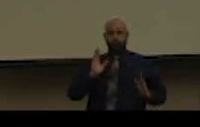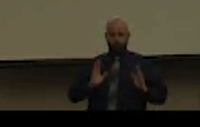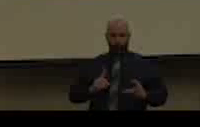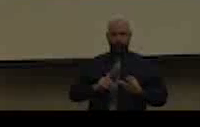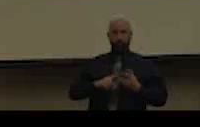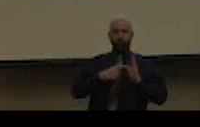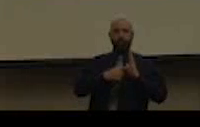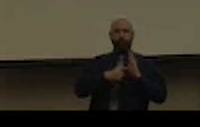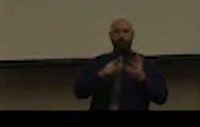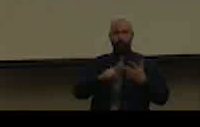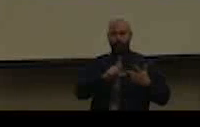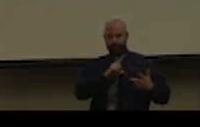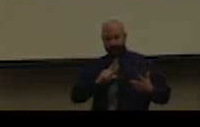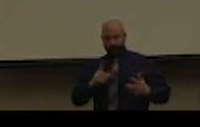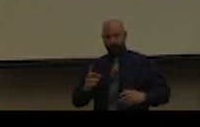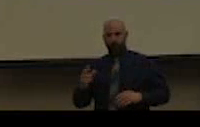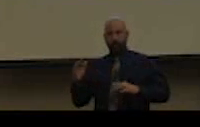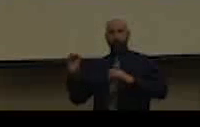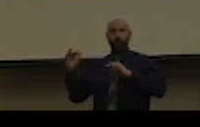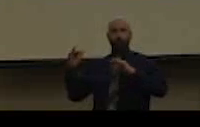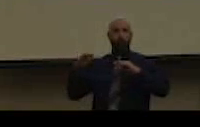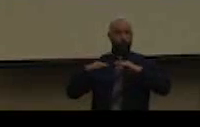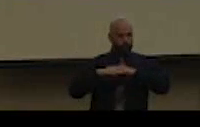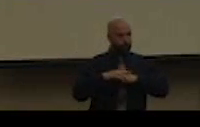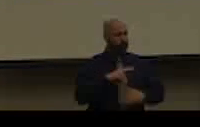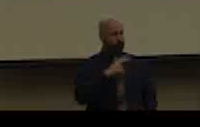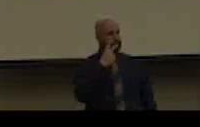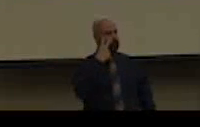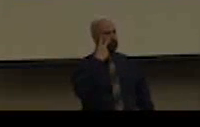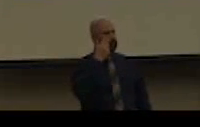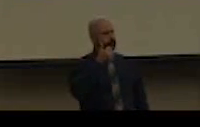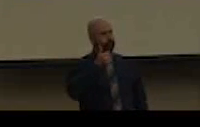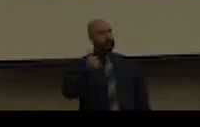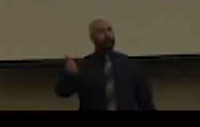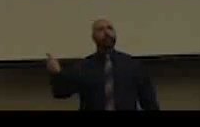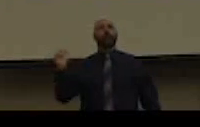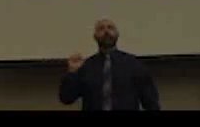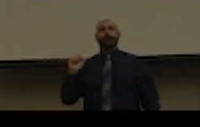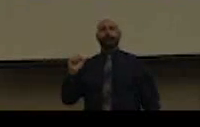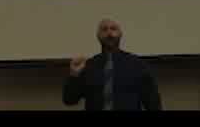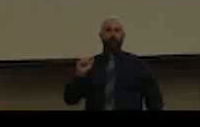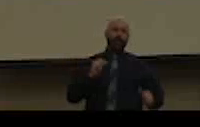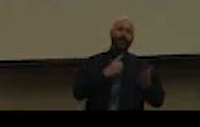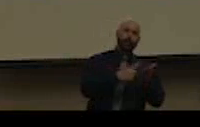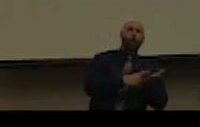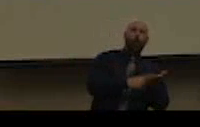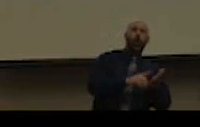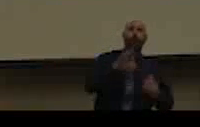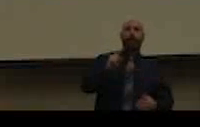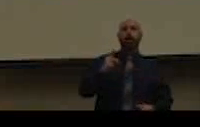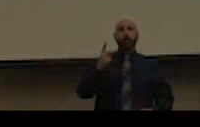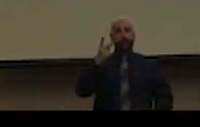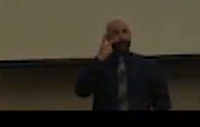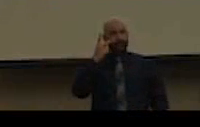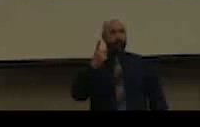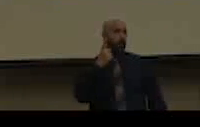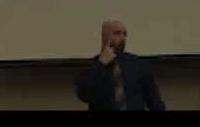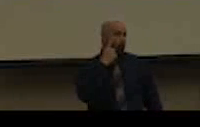we may talk about it, but to see it, like Representative Hilferty said, is another level.